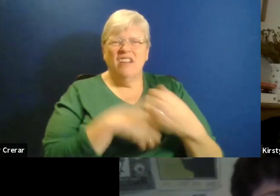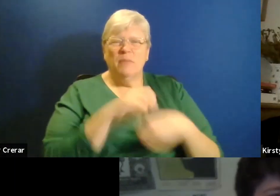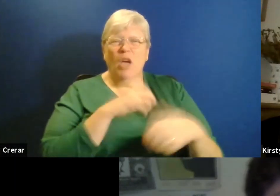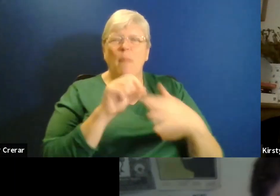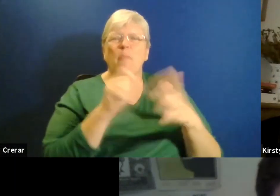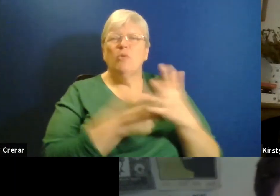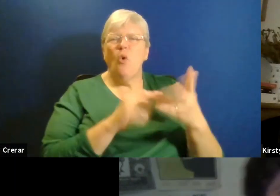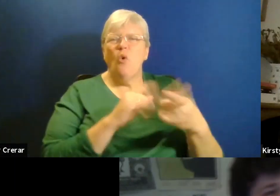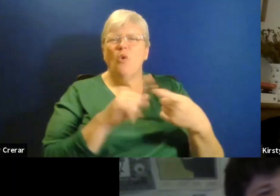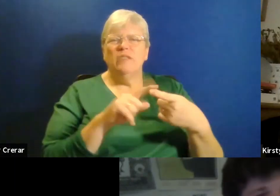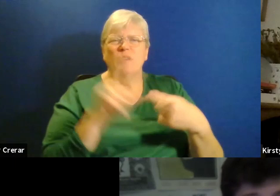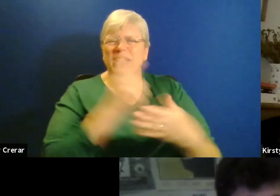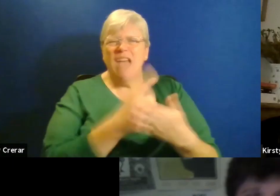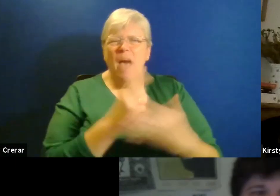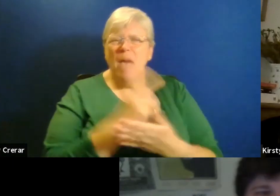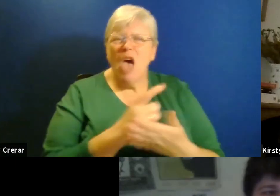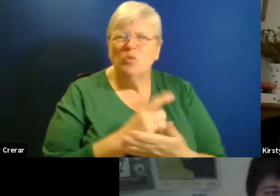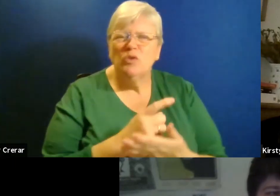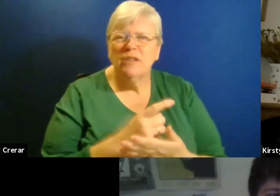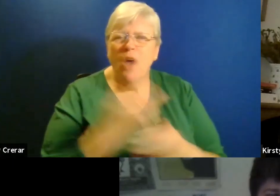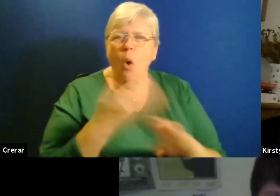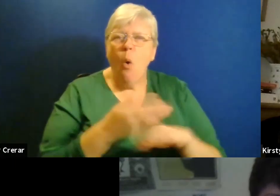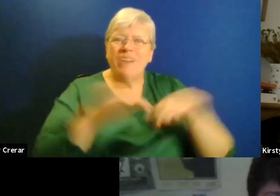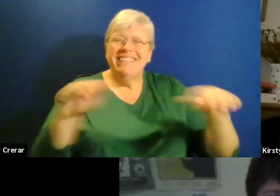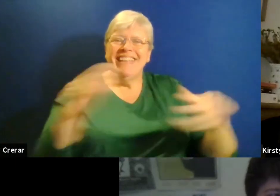well, what is that about? Of course, on stage, it becomes a